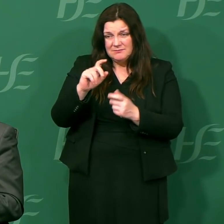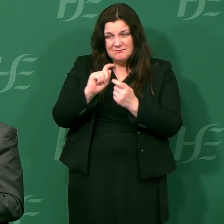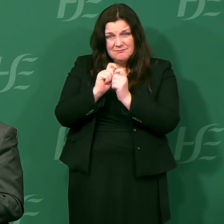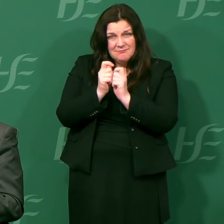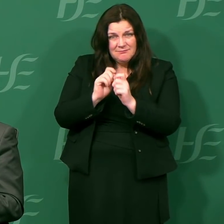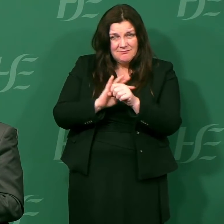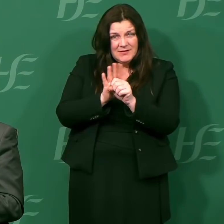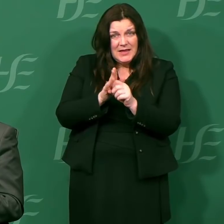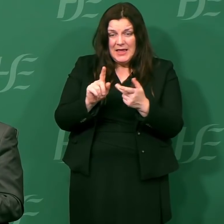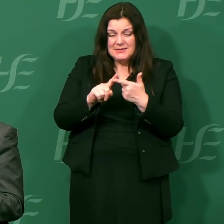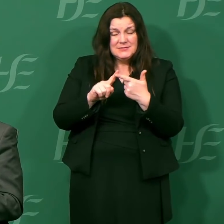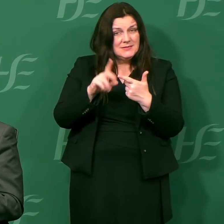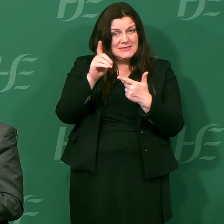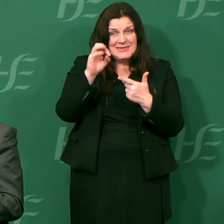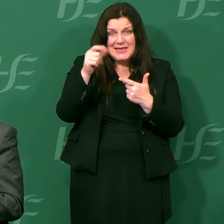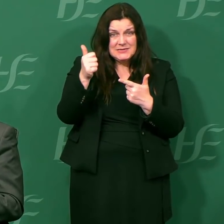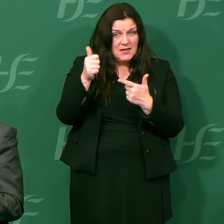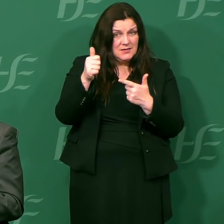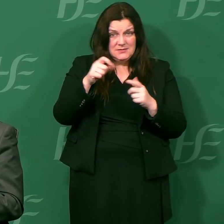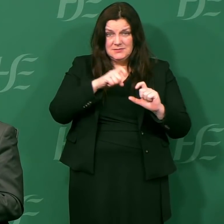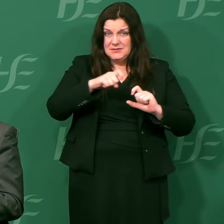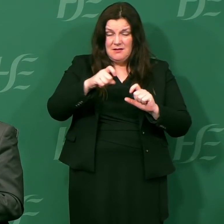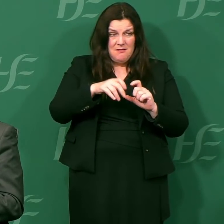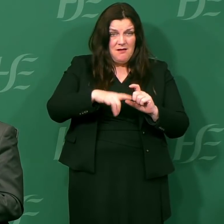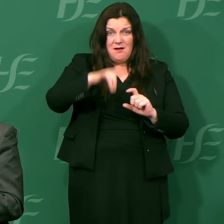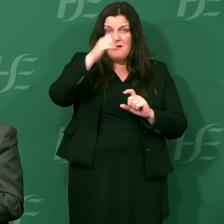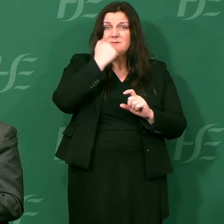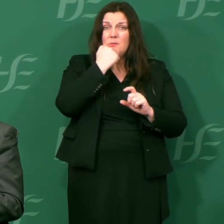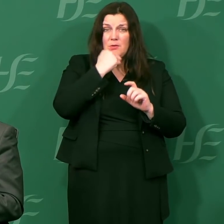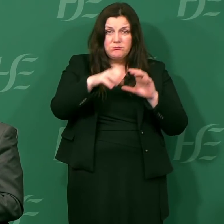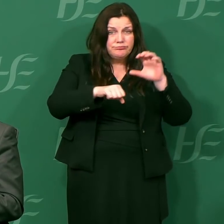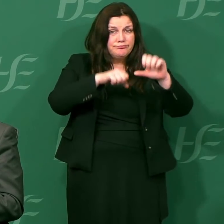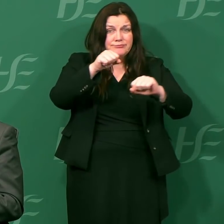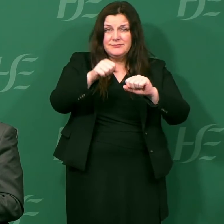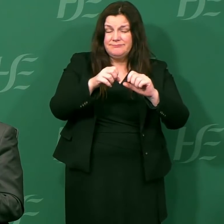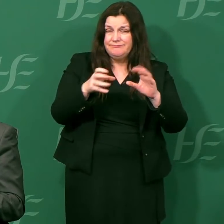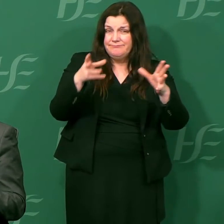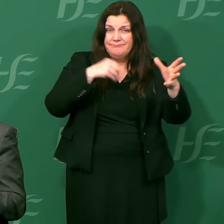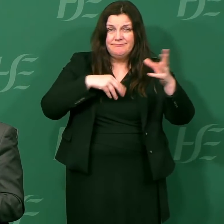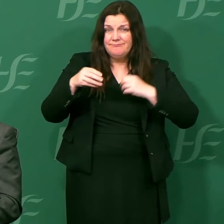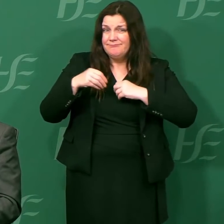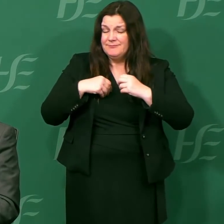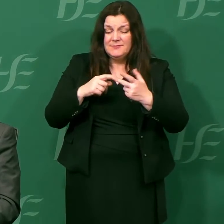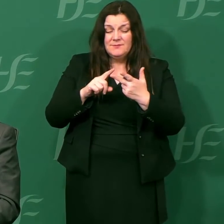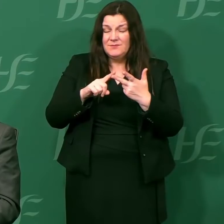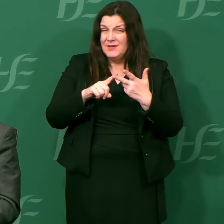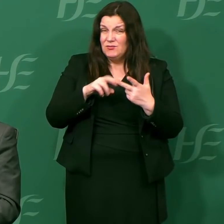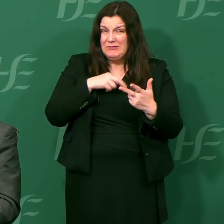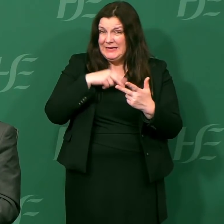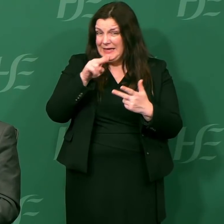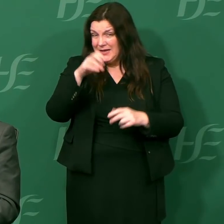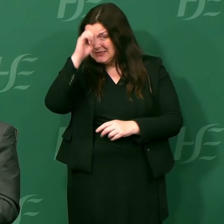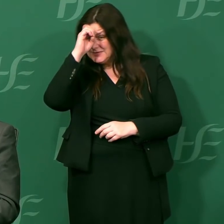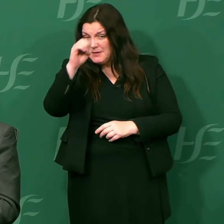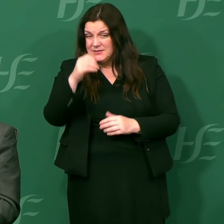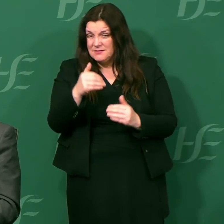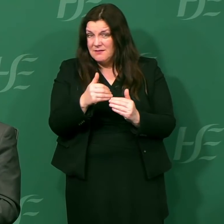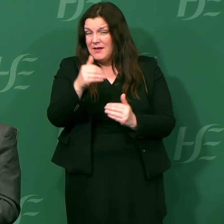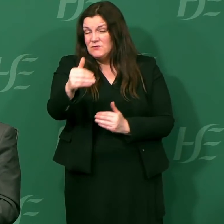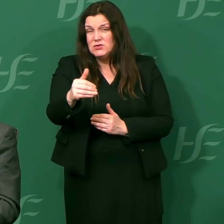variant, where we're at the minute. We're at a high level. We can't predict too far beyond that, and their matter is really for where